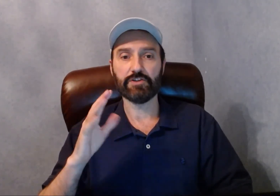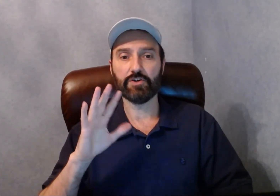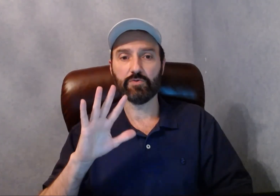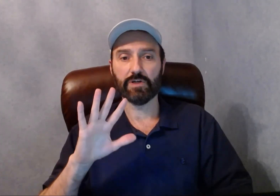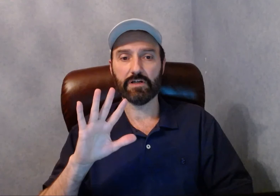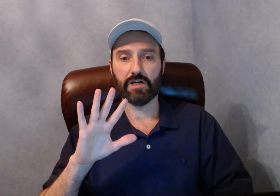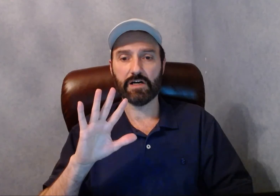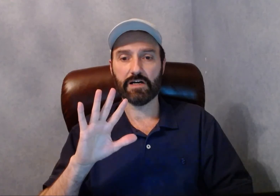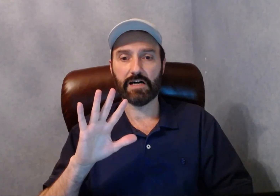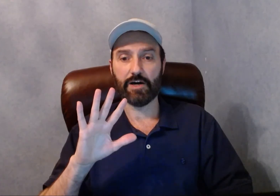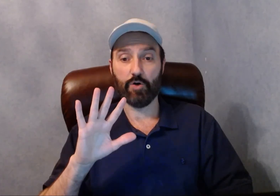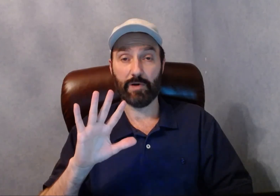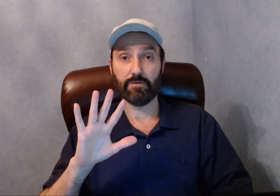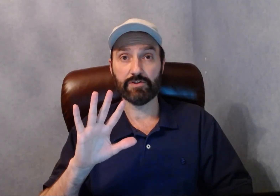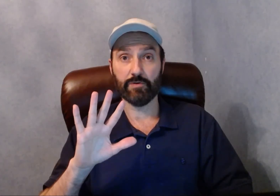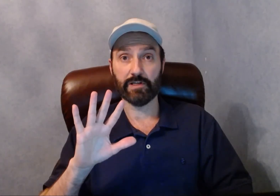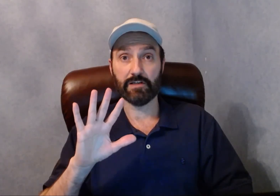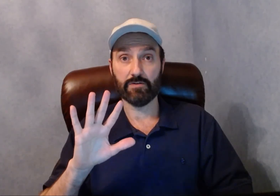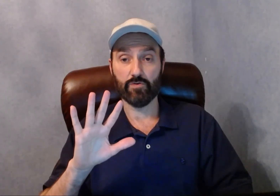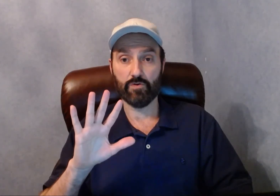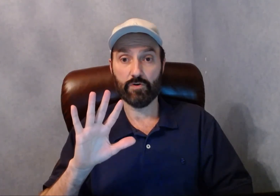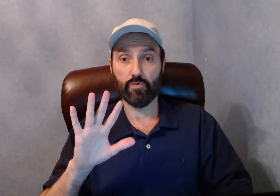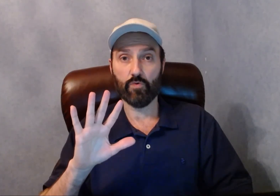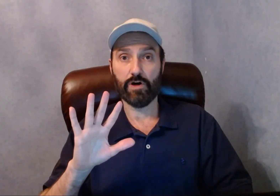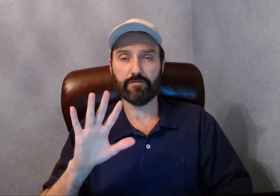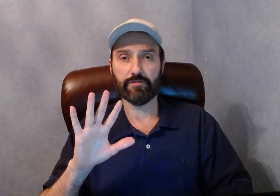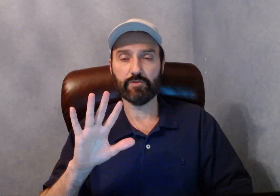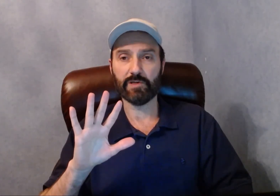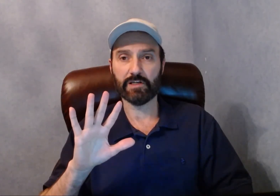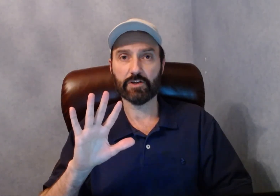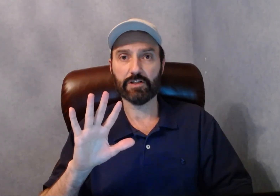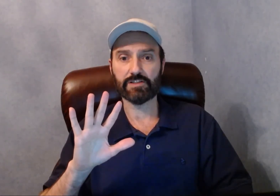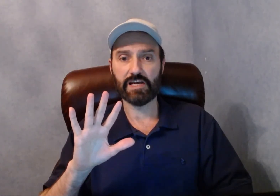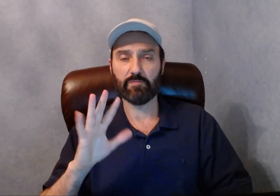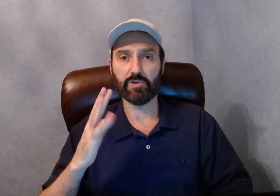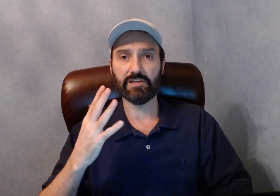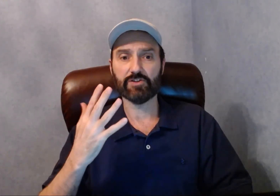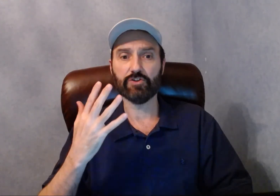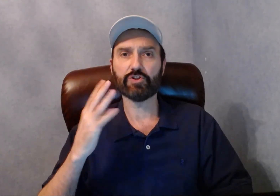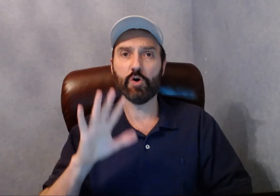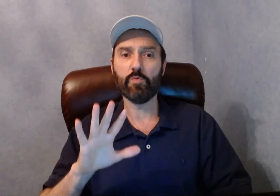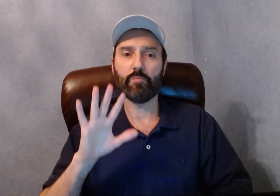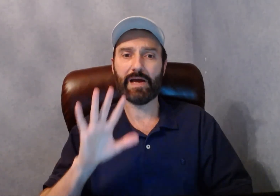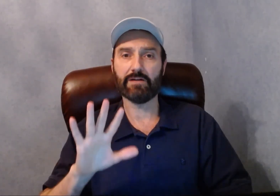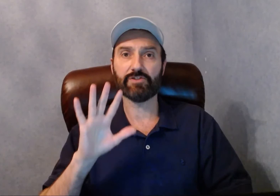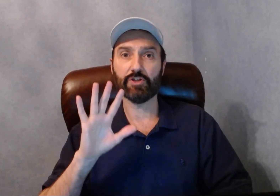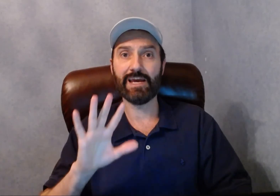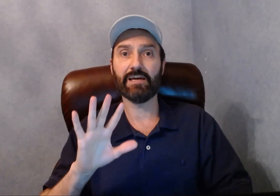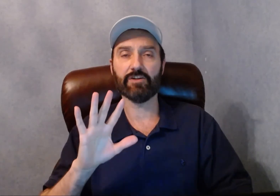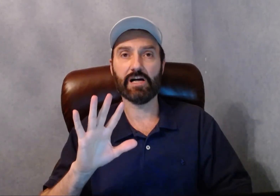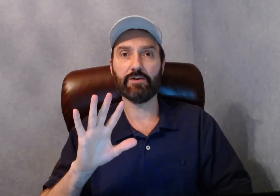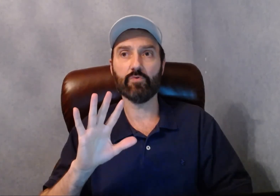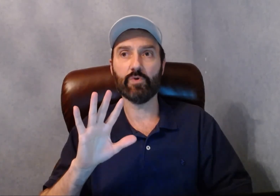do. I hope I was doing it well for you, being a good example, is don't bounce your hand a lot when